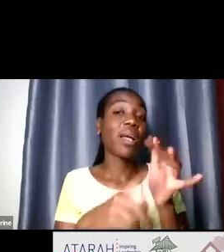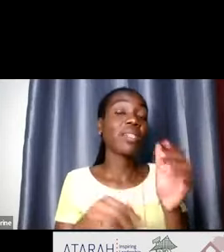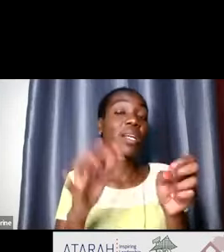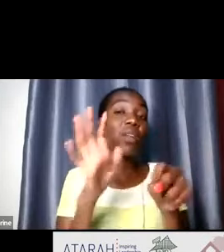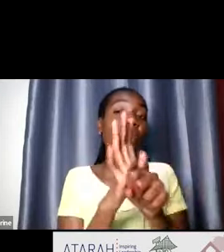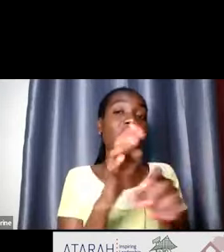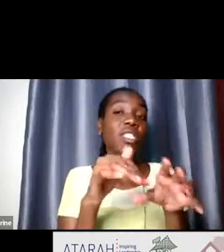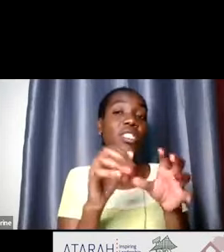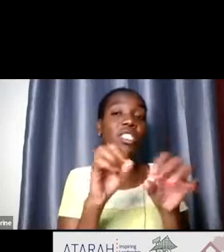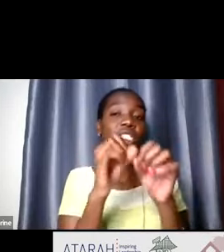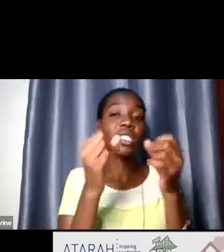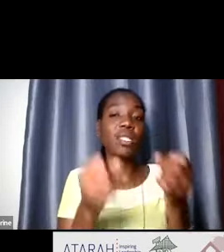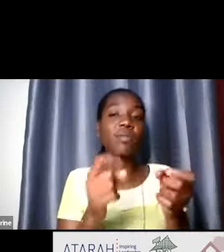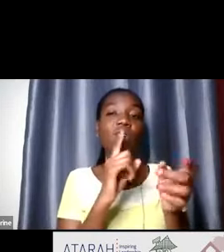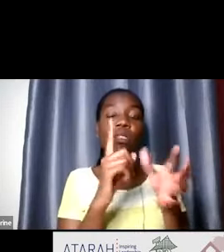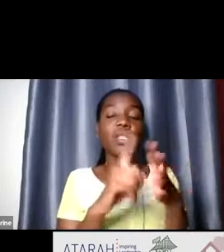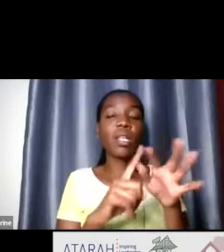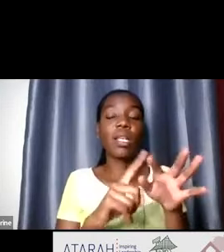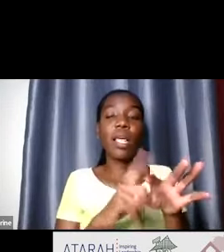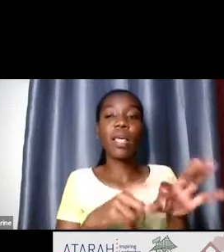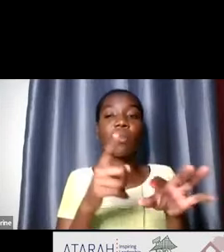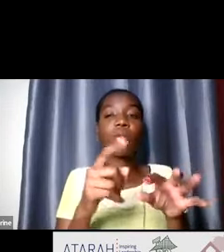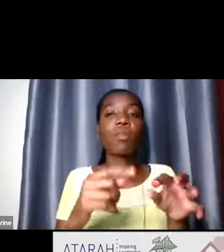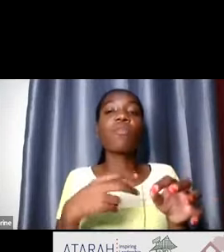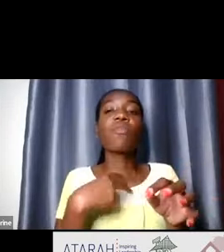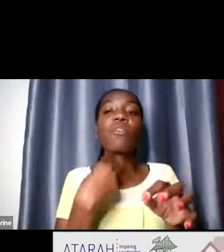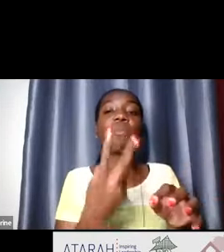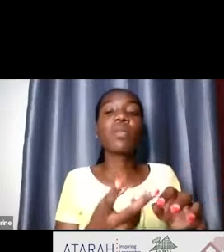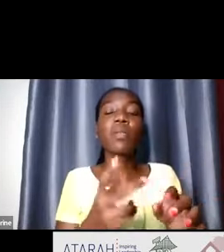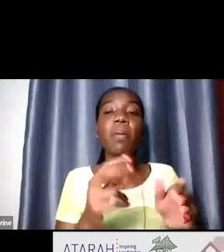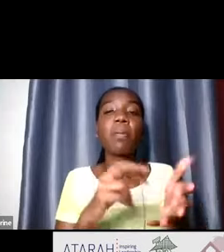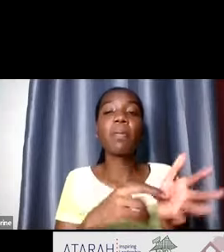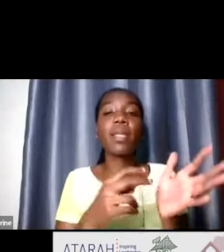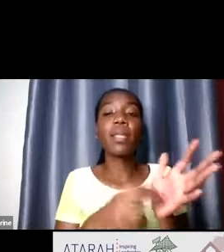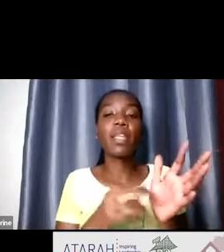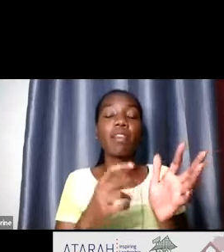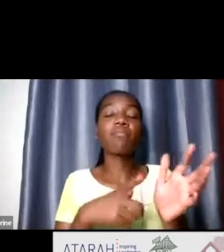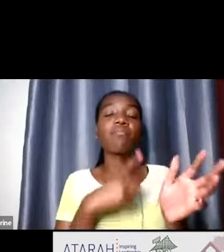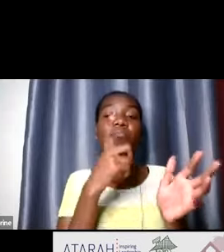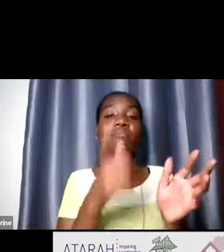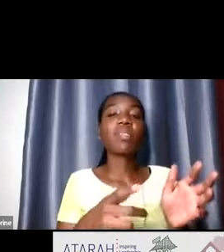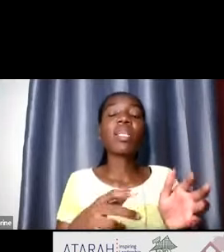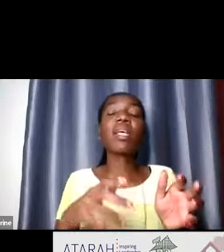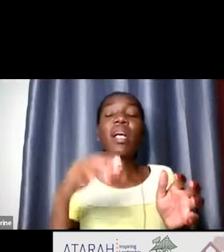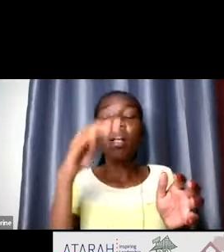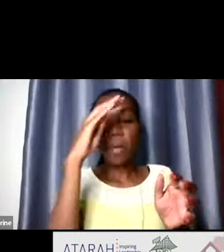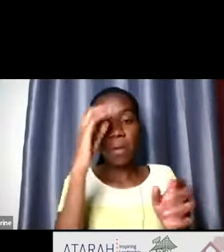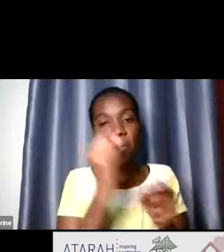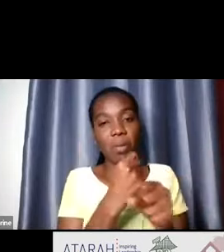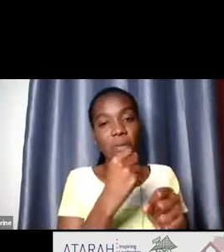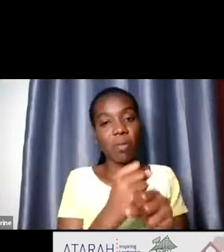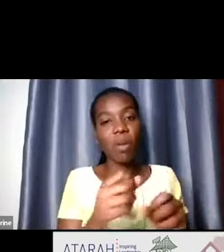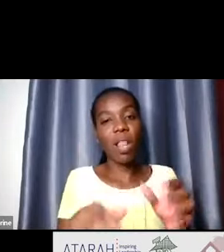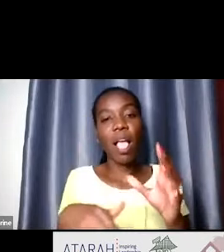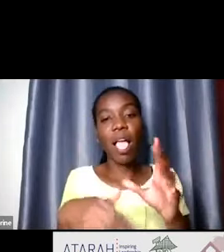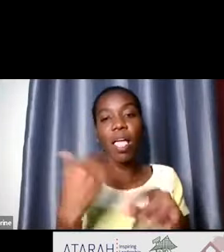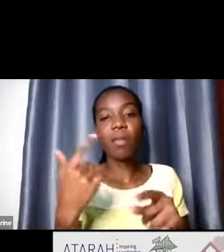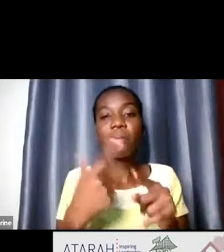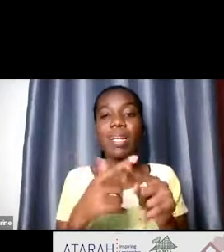you vomit, remember, your vomit does not remove the alcohol. The alcohol is already in the